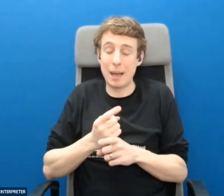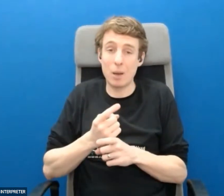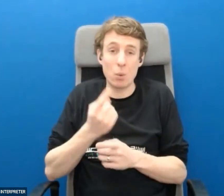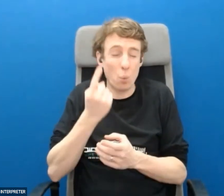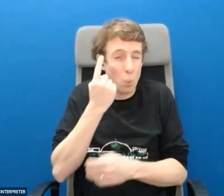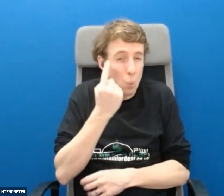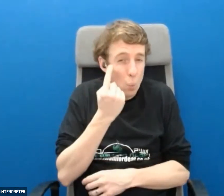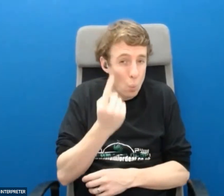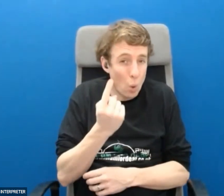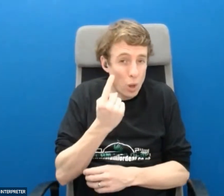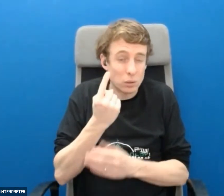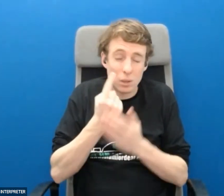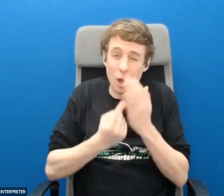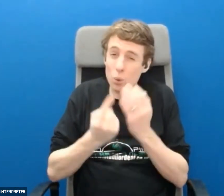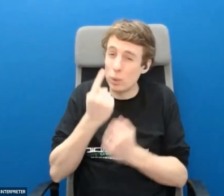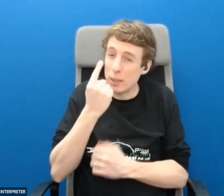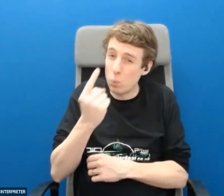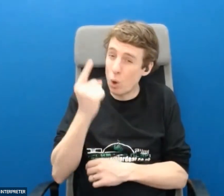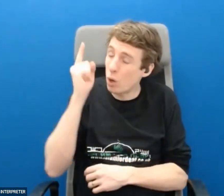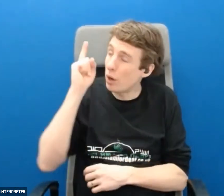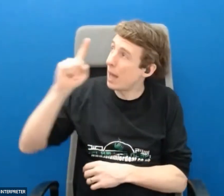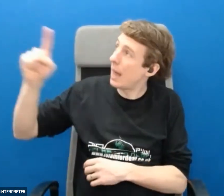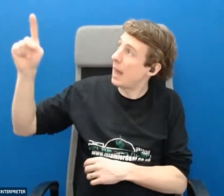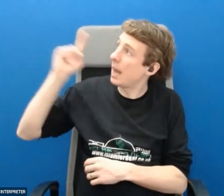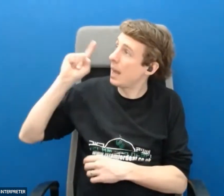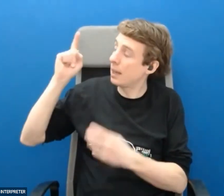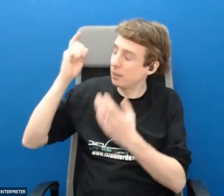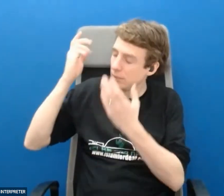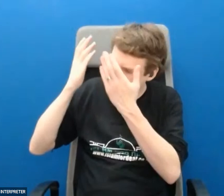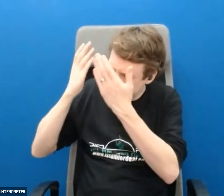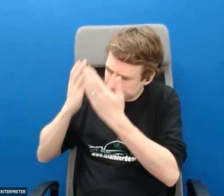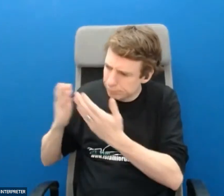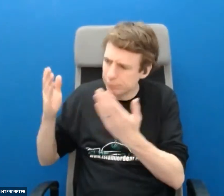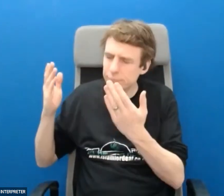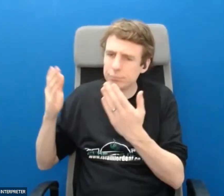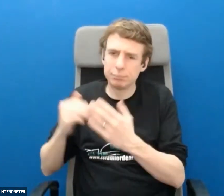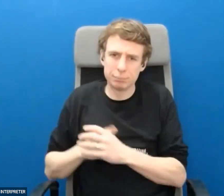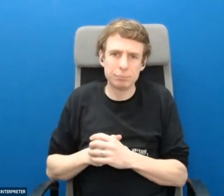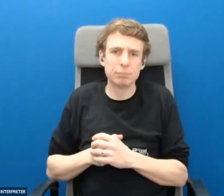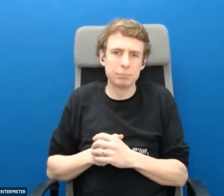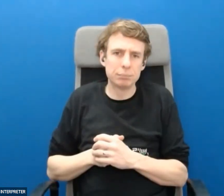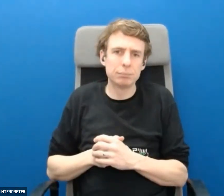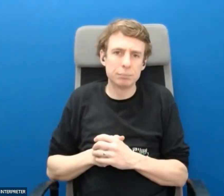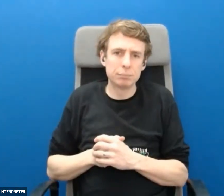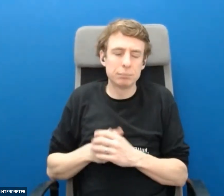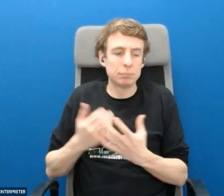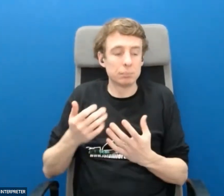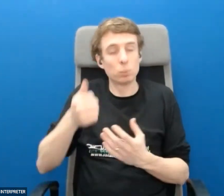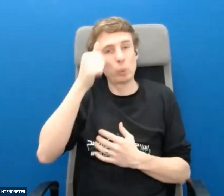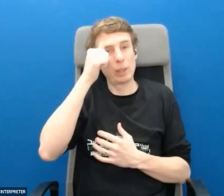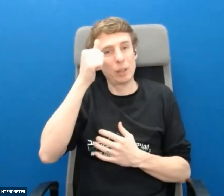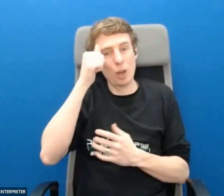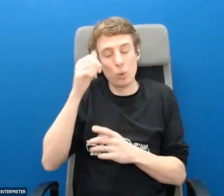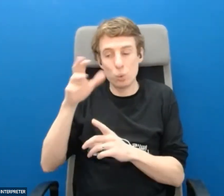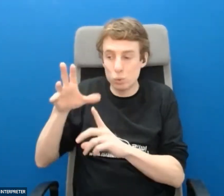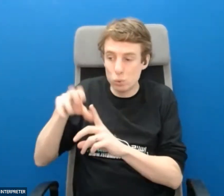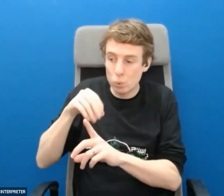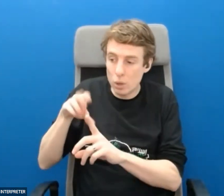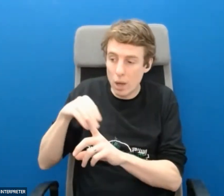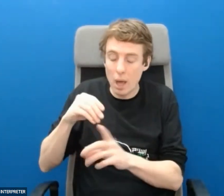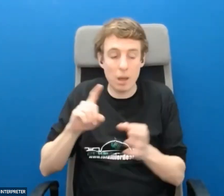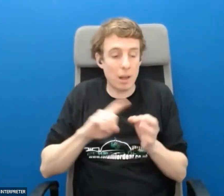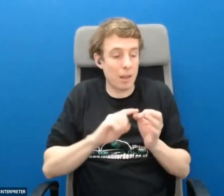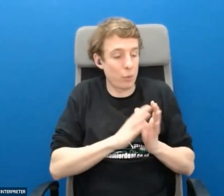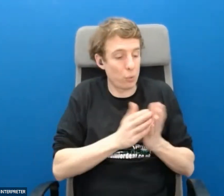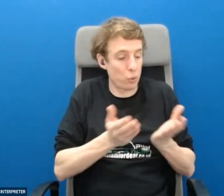one, and that there's a central concept that runs through the texts of the book and the Sunnah, and that's the oneness of Allah,